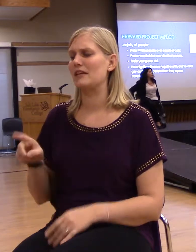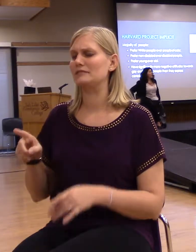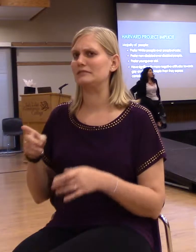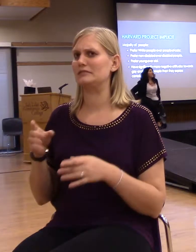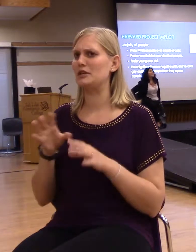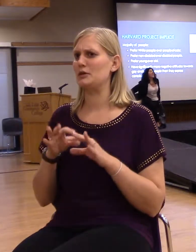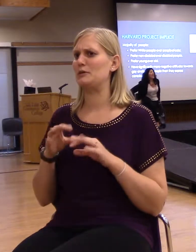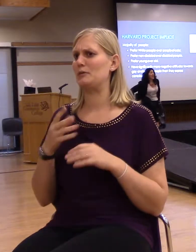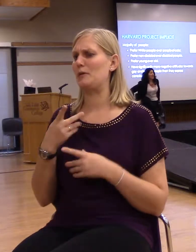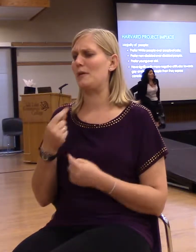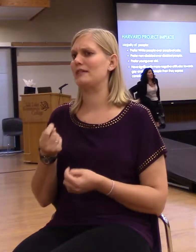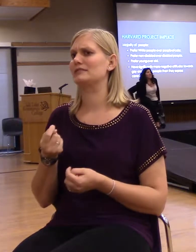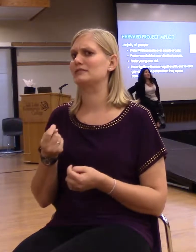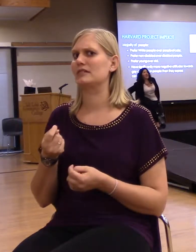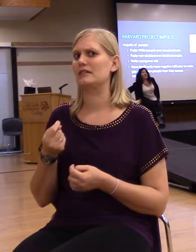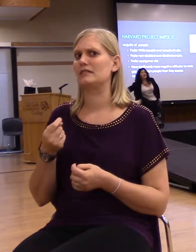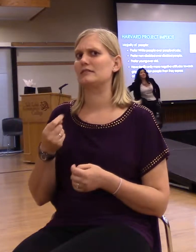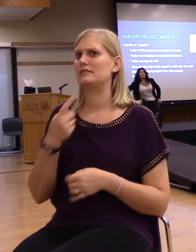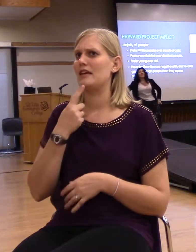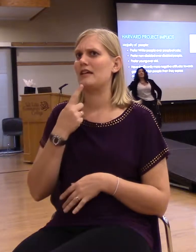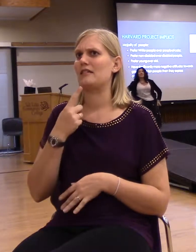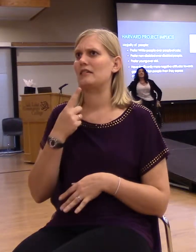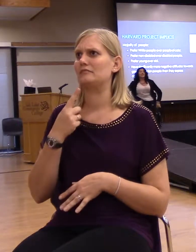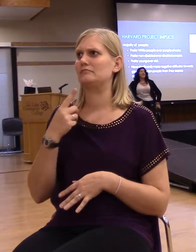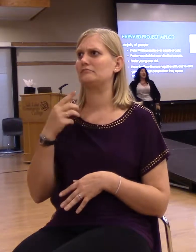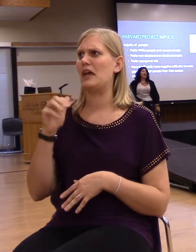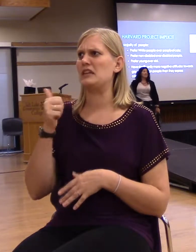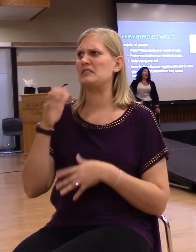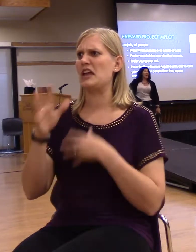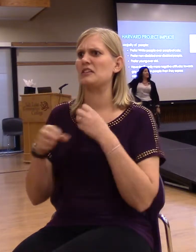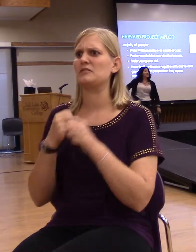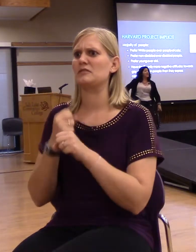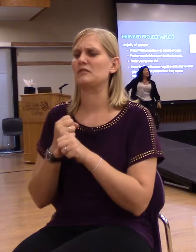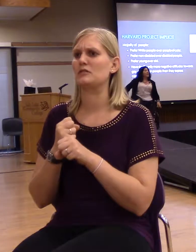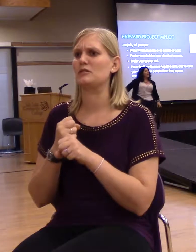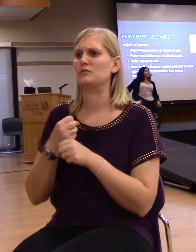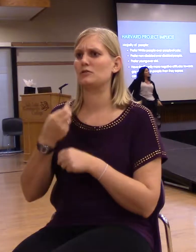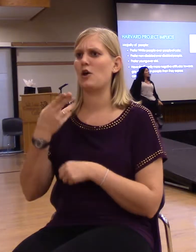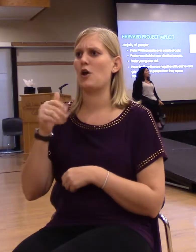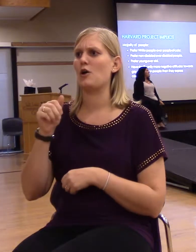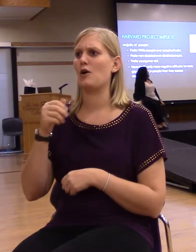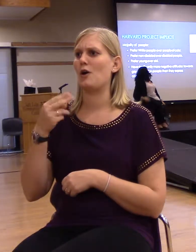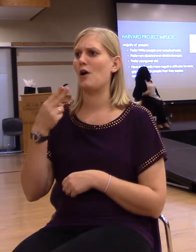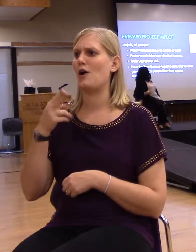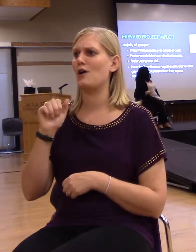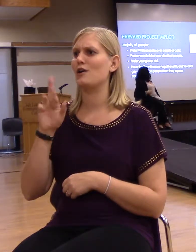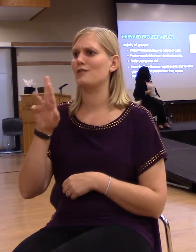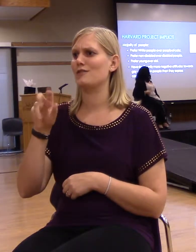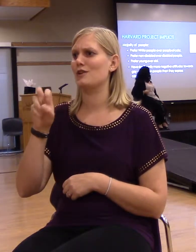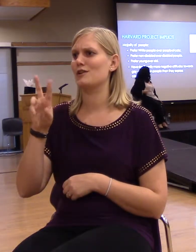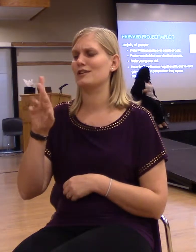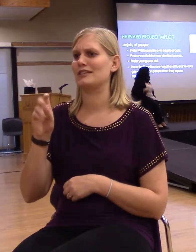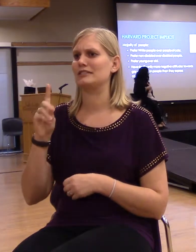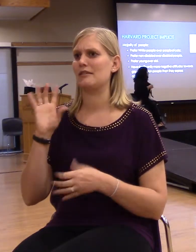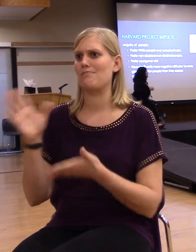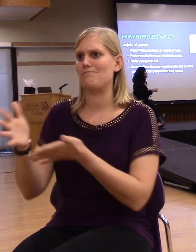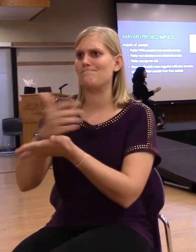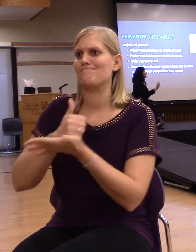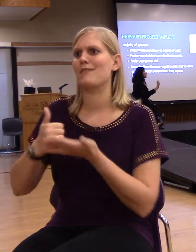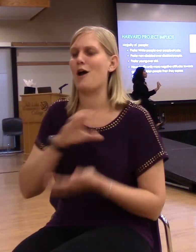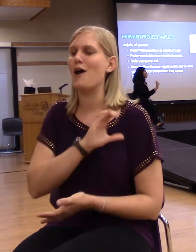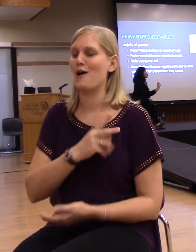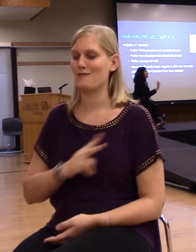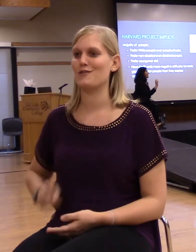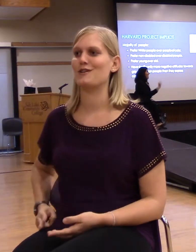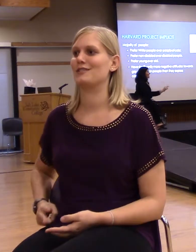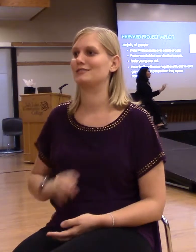I would say for over a decade, Harvard has been collecting data on bias. And so this is all online. And